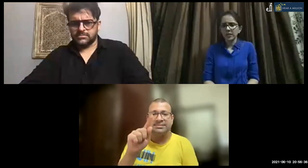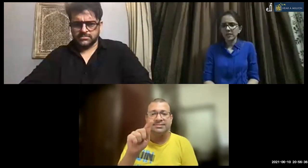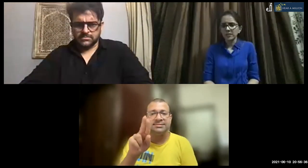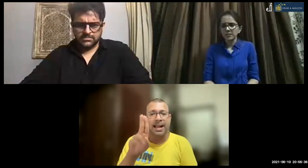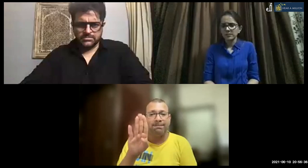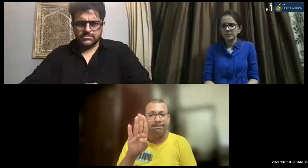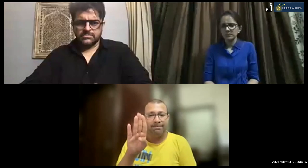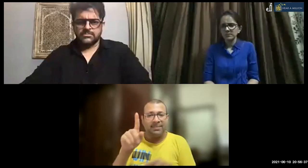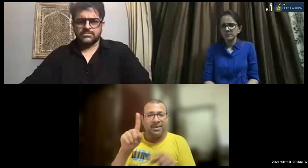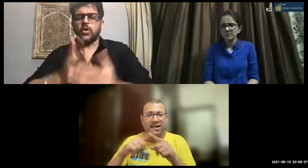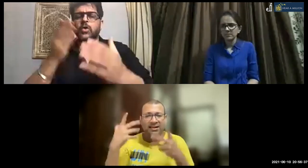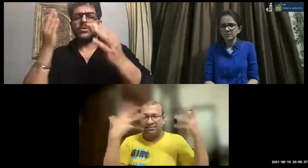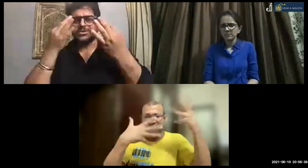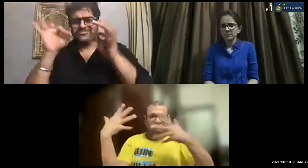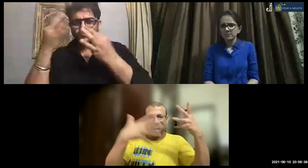Bothering. Okay.